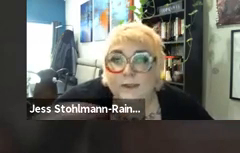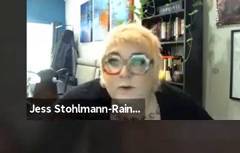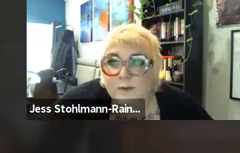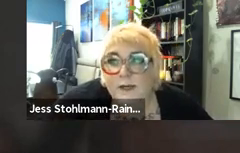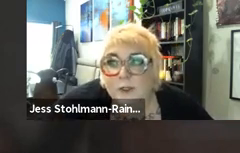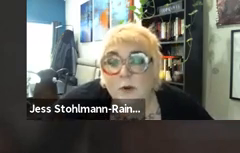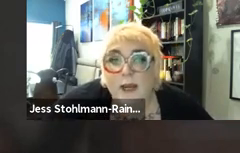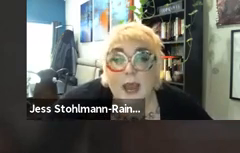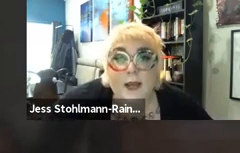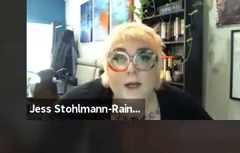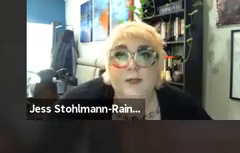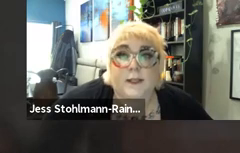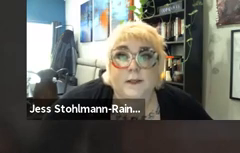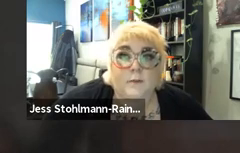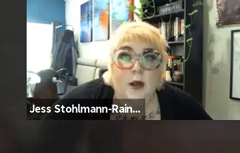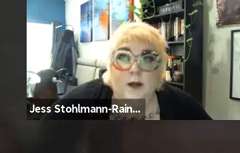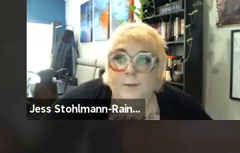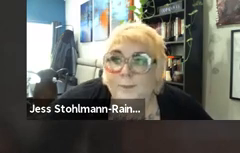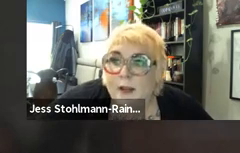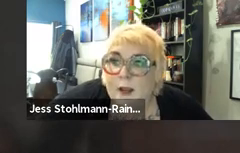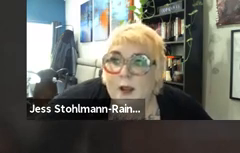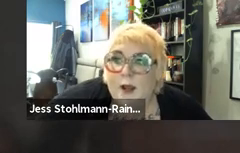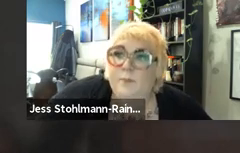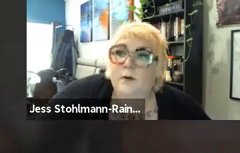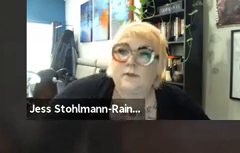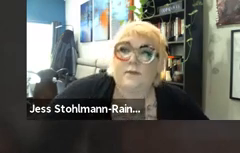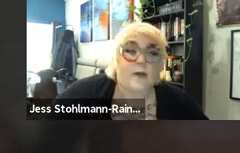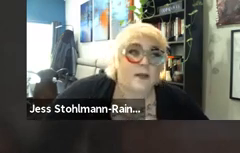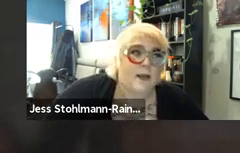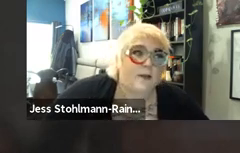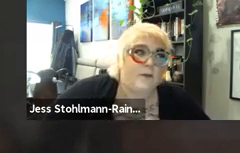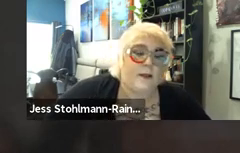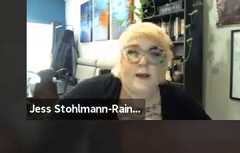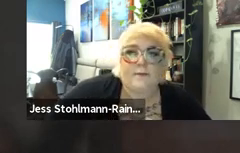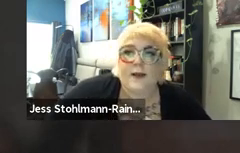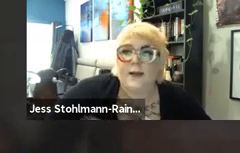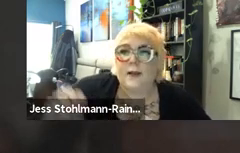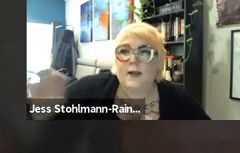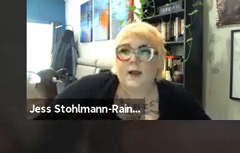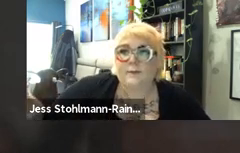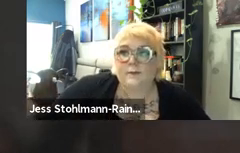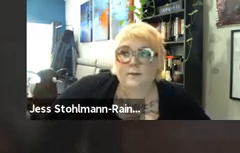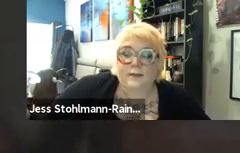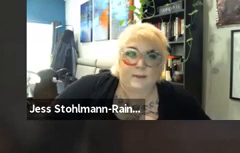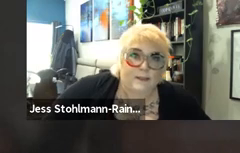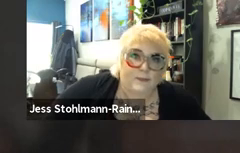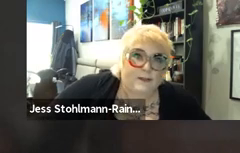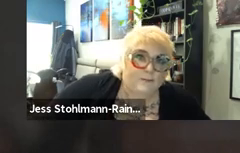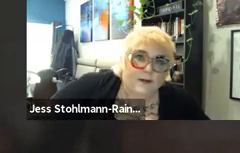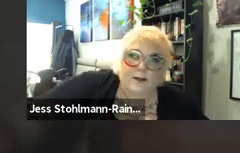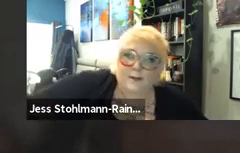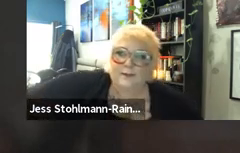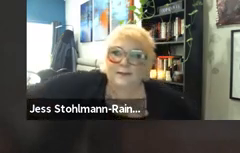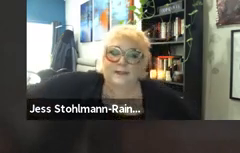state and that's going to be true again under this new model most of the funding for the lifeline comes from the substance